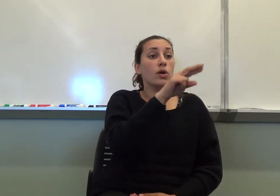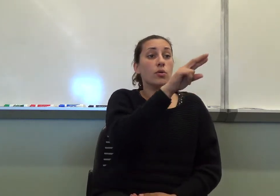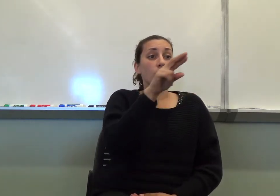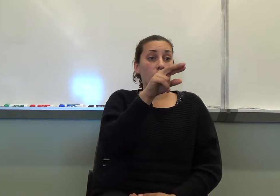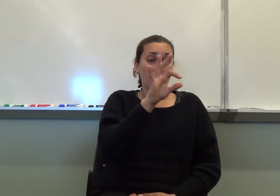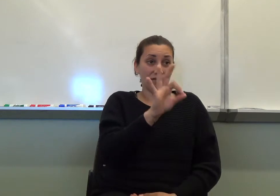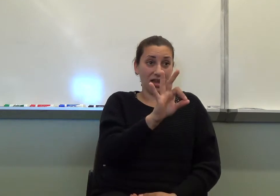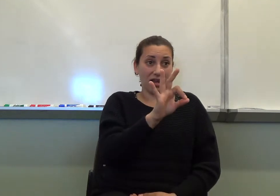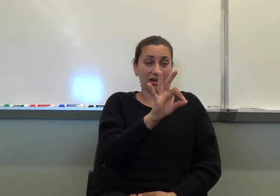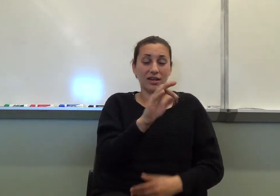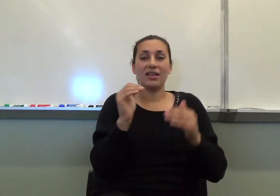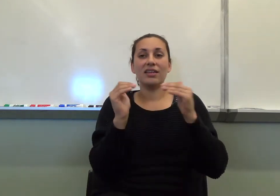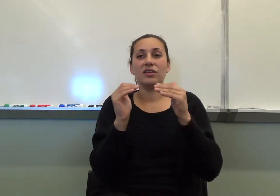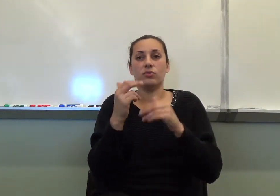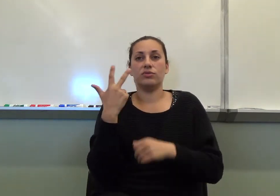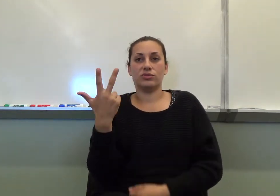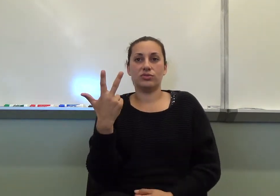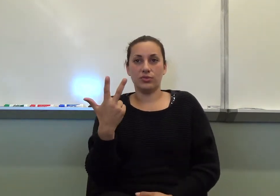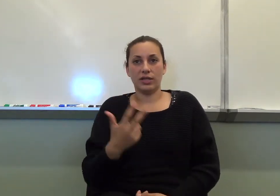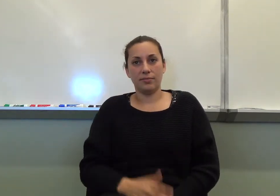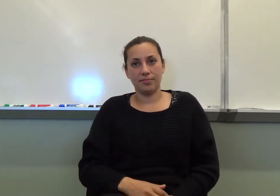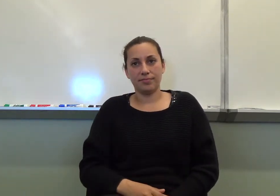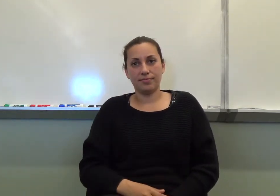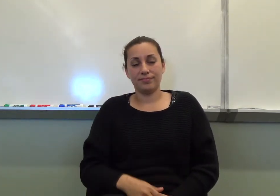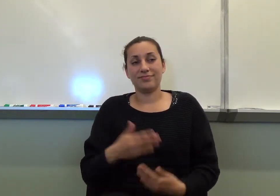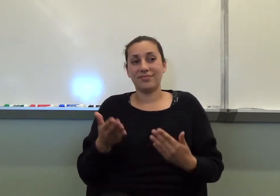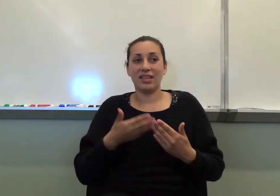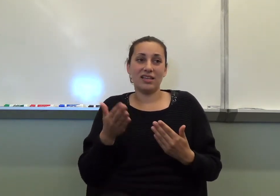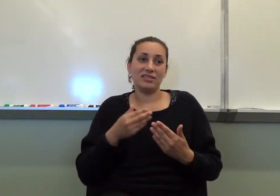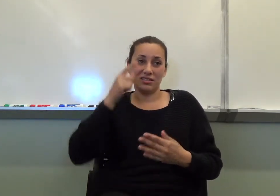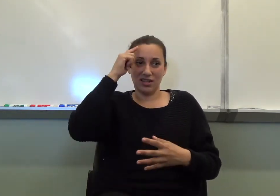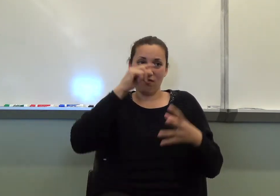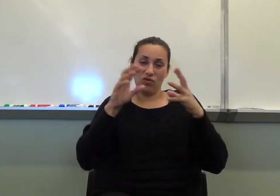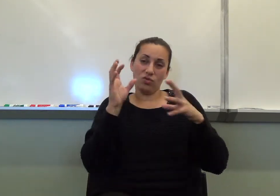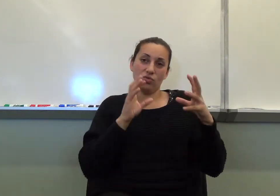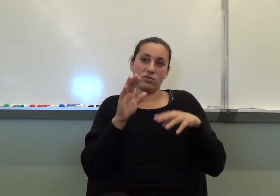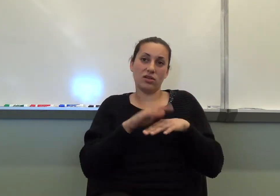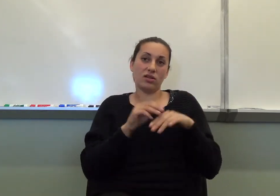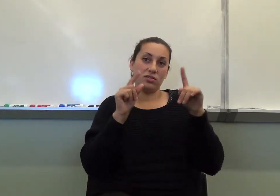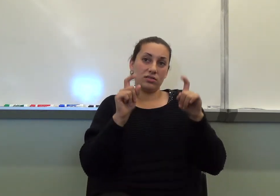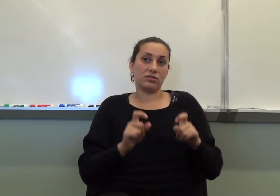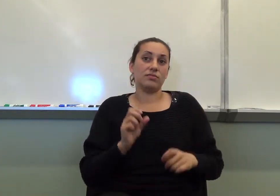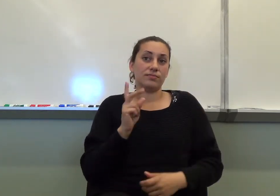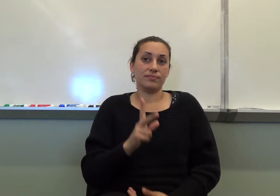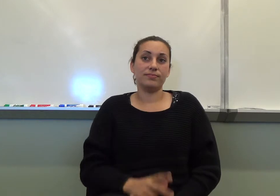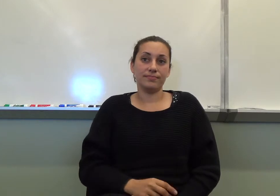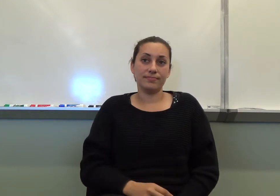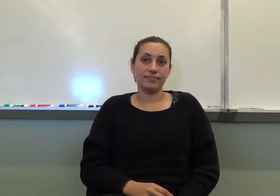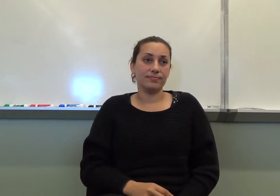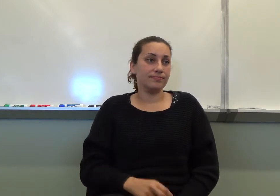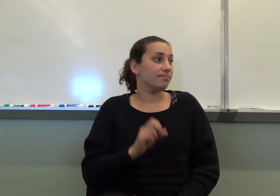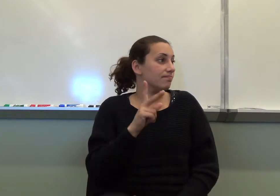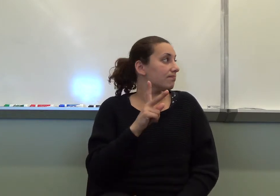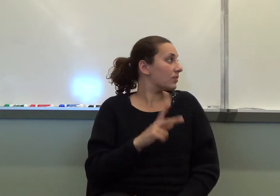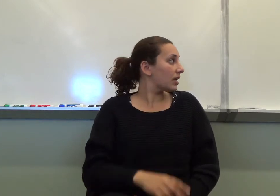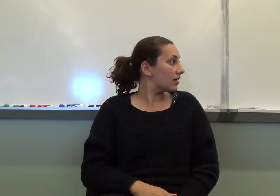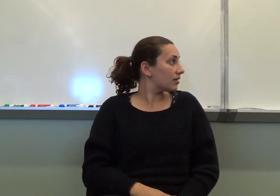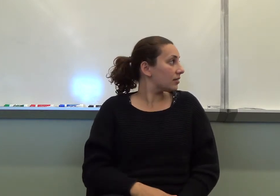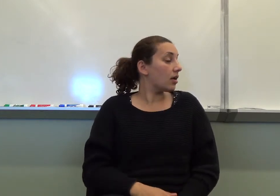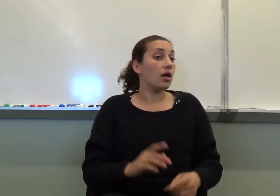Watch out for notation. Easy to get confused on the test, things like that. Okay. However, if you